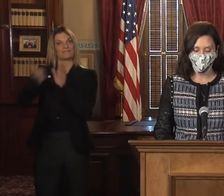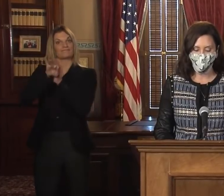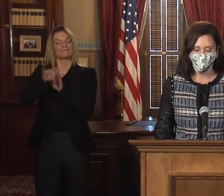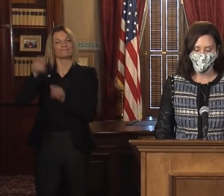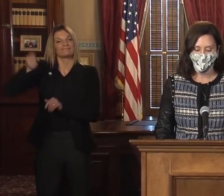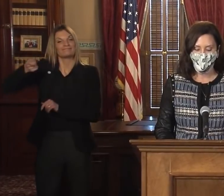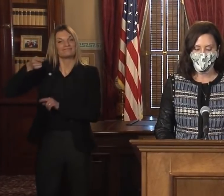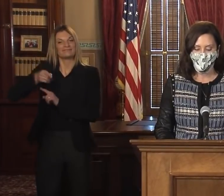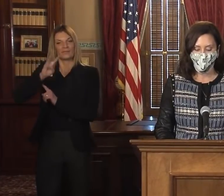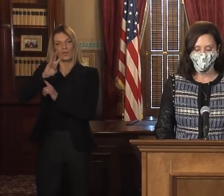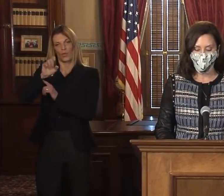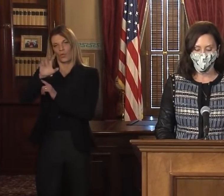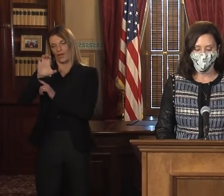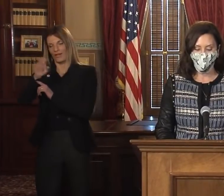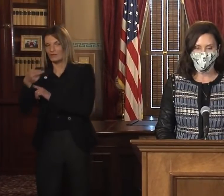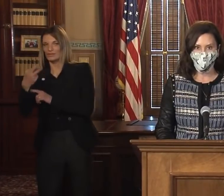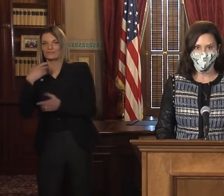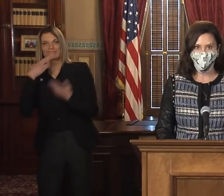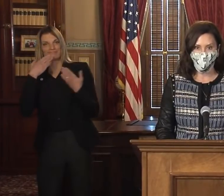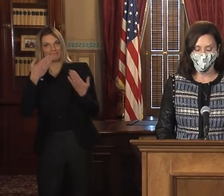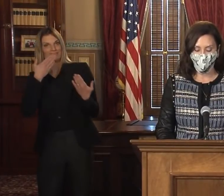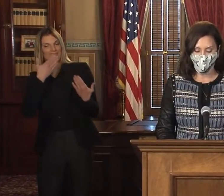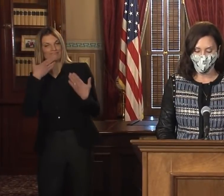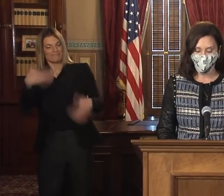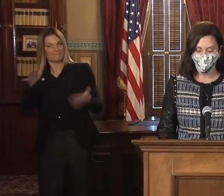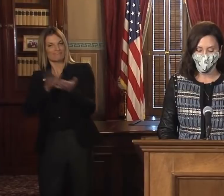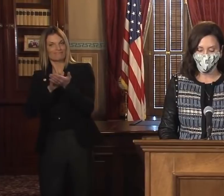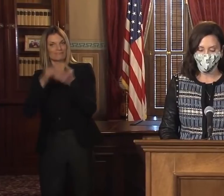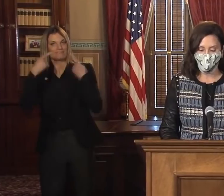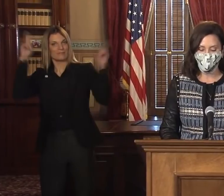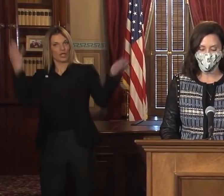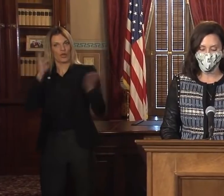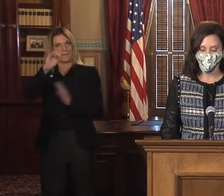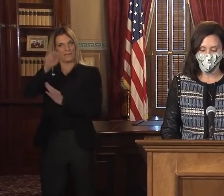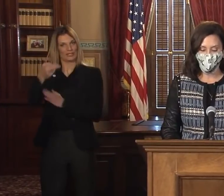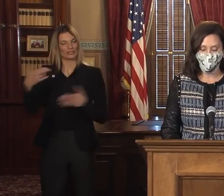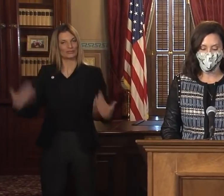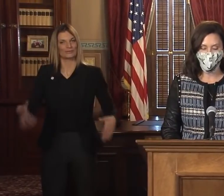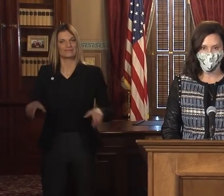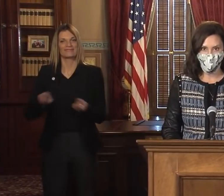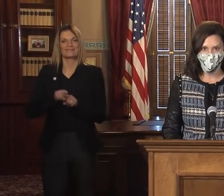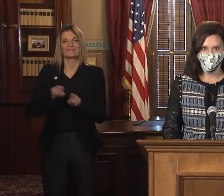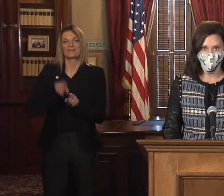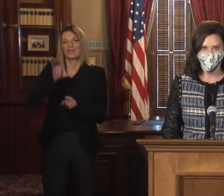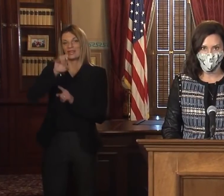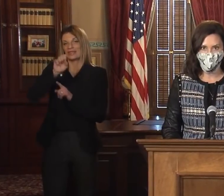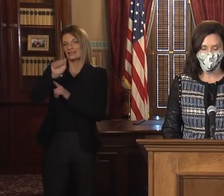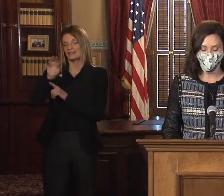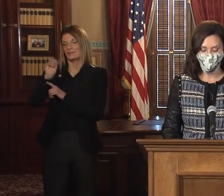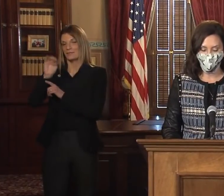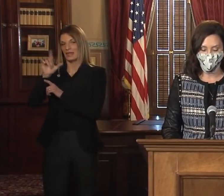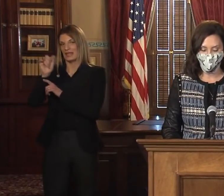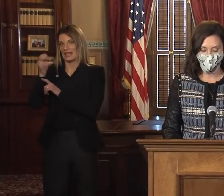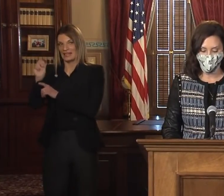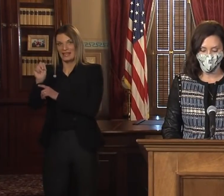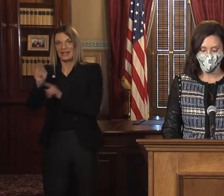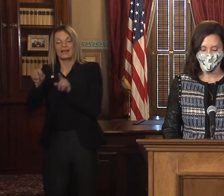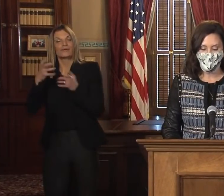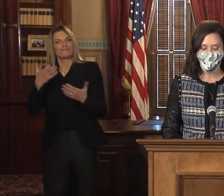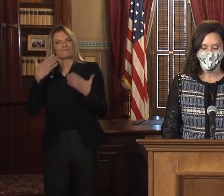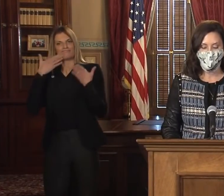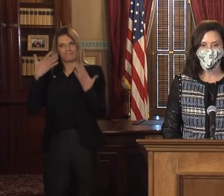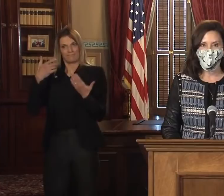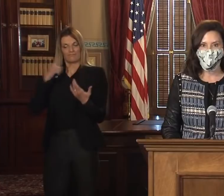here in Michigan. I also want to congratulate Peter Meyer and Lisa McClain on their election to the United States House of